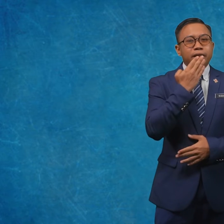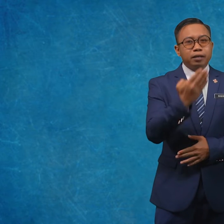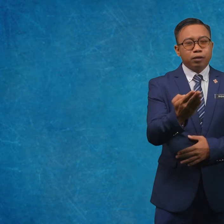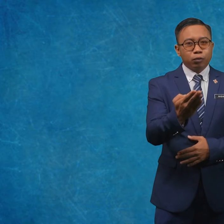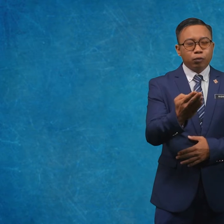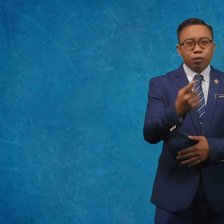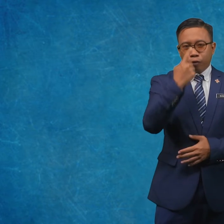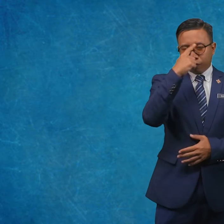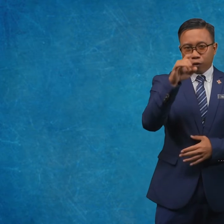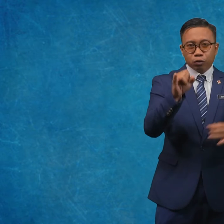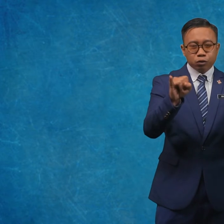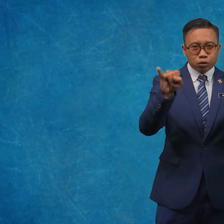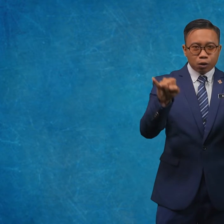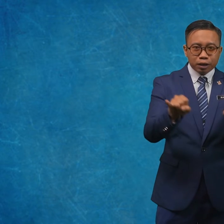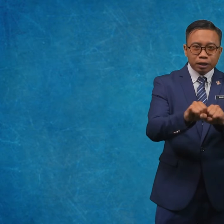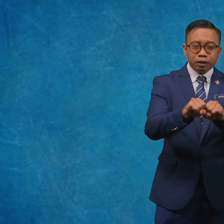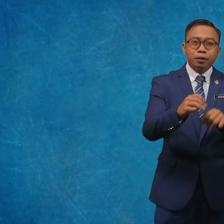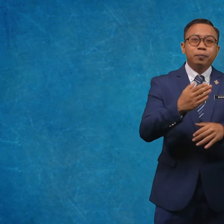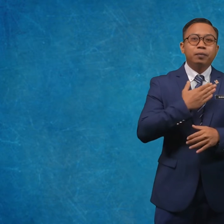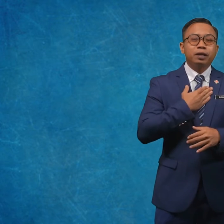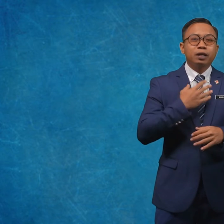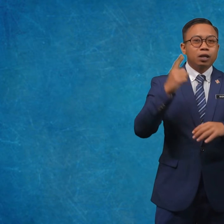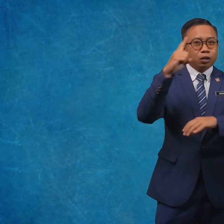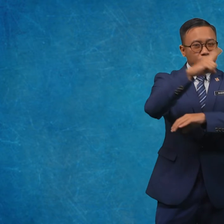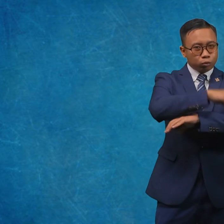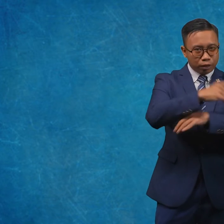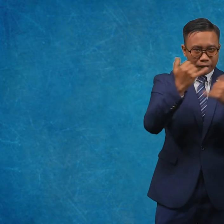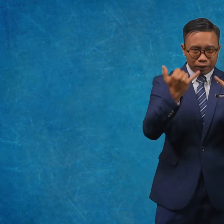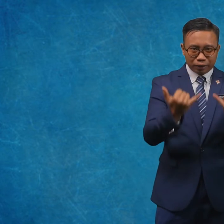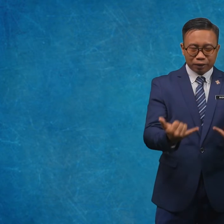Thank you for joining me today.